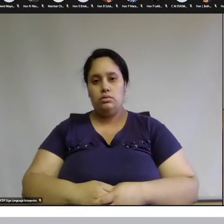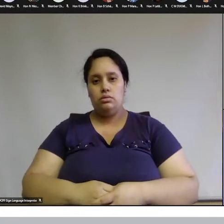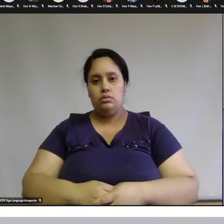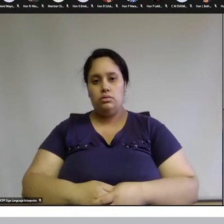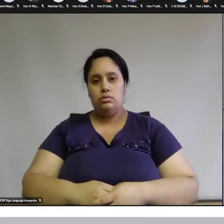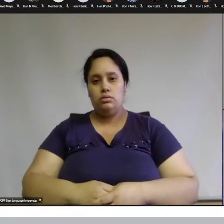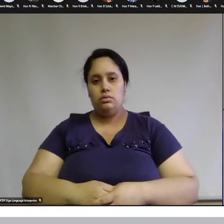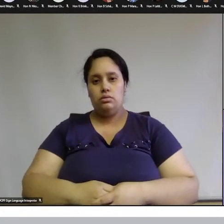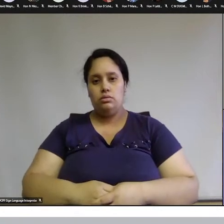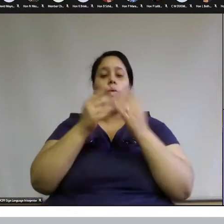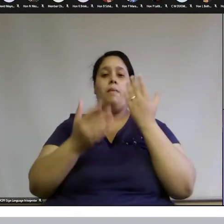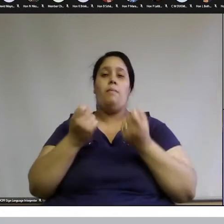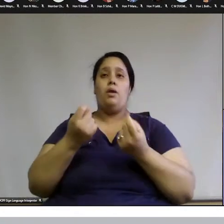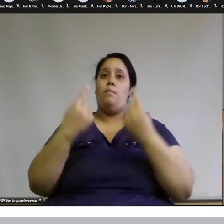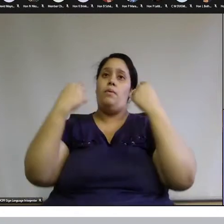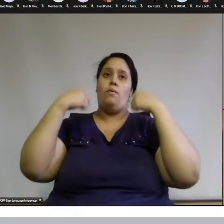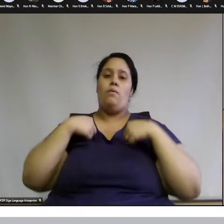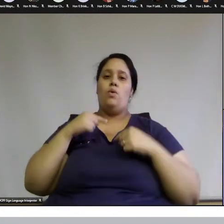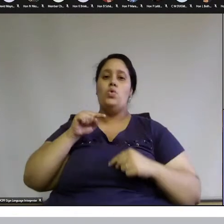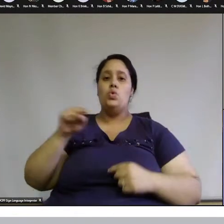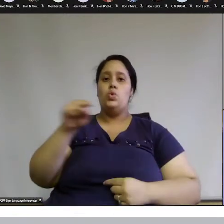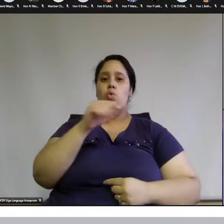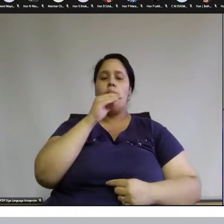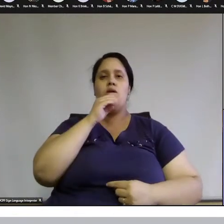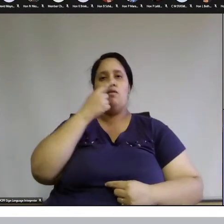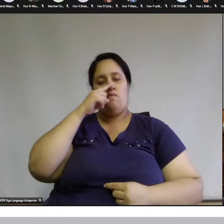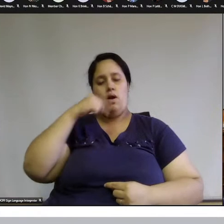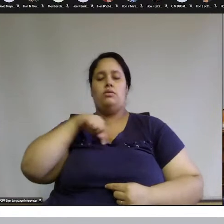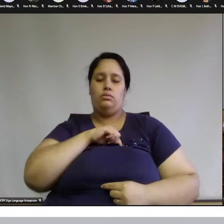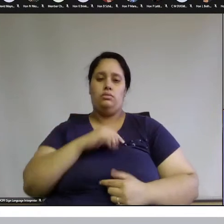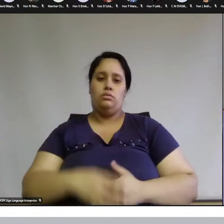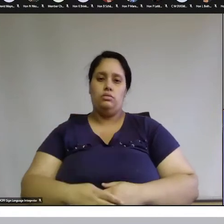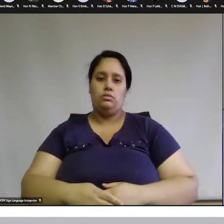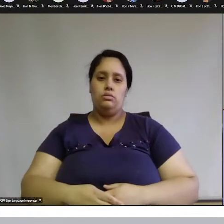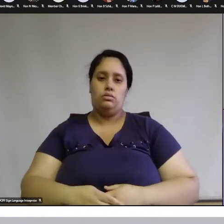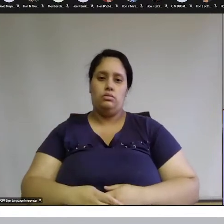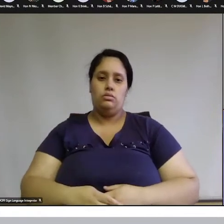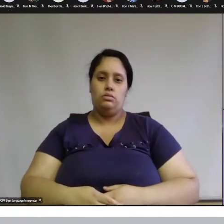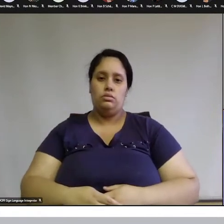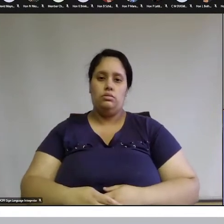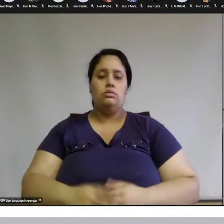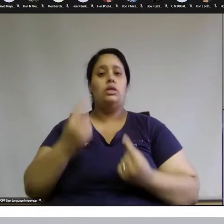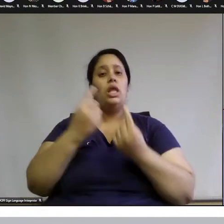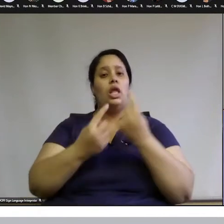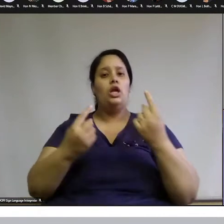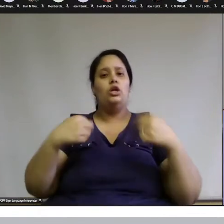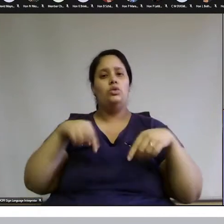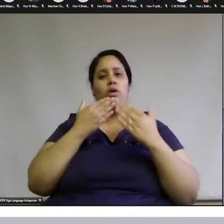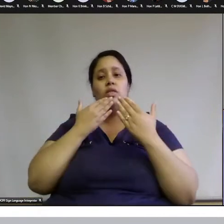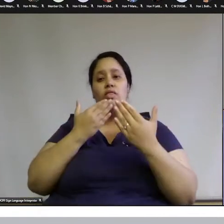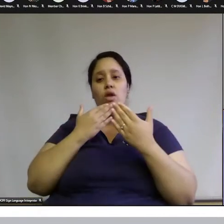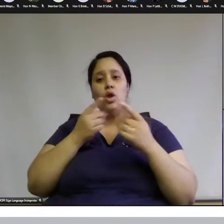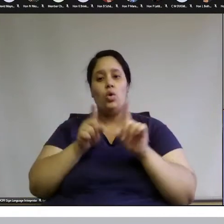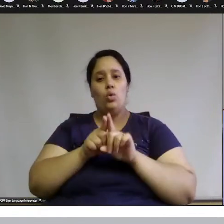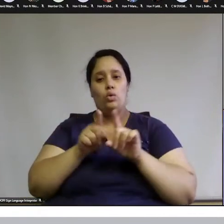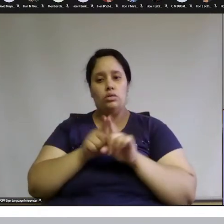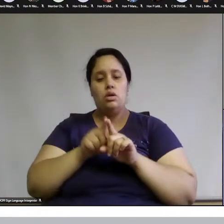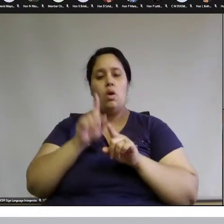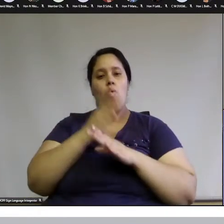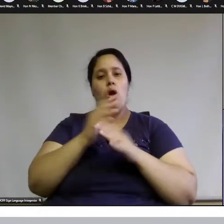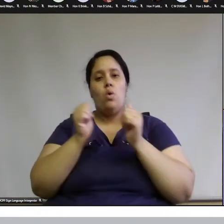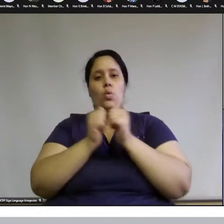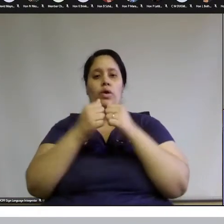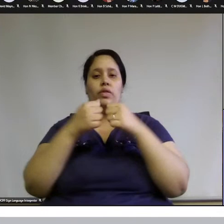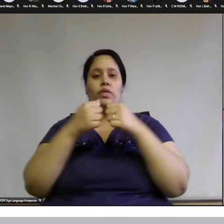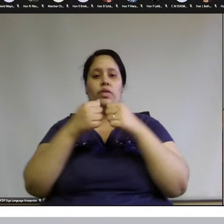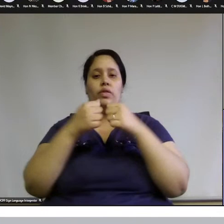you may not understand how much you mean to us, but everyone has thanked you, either having worked with the chairs